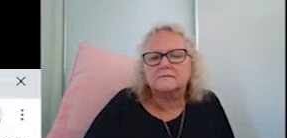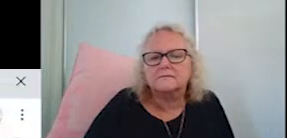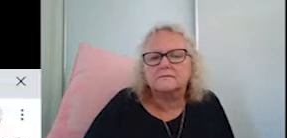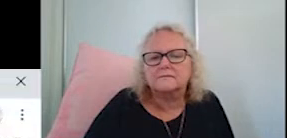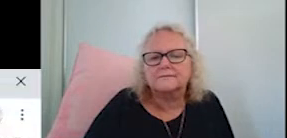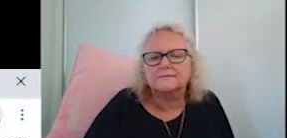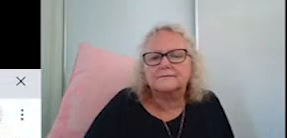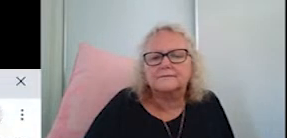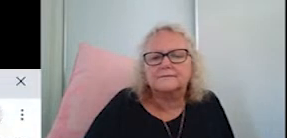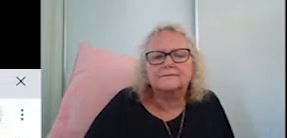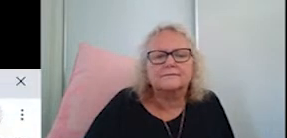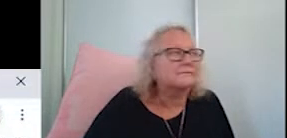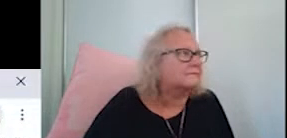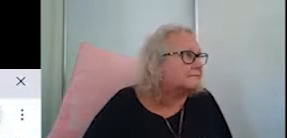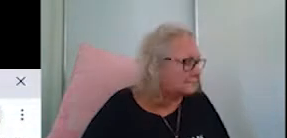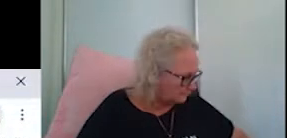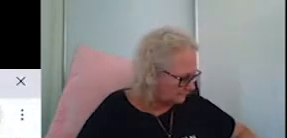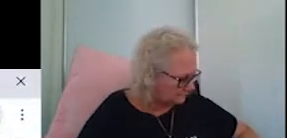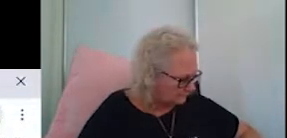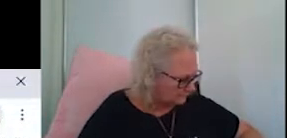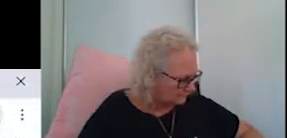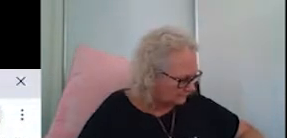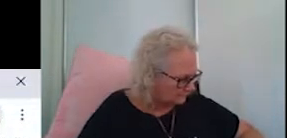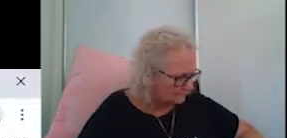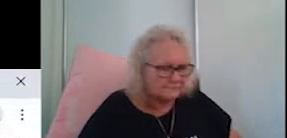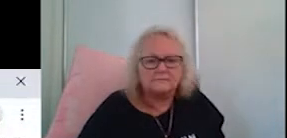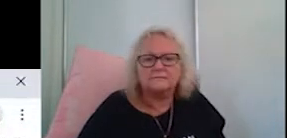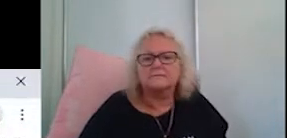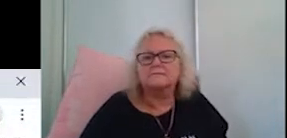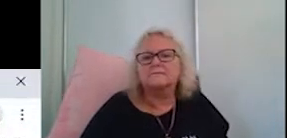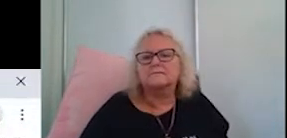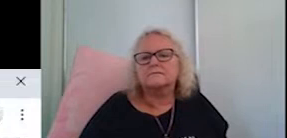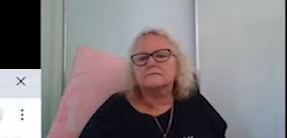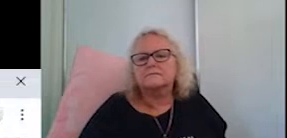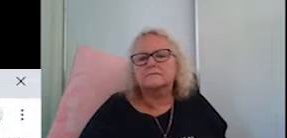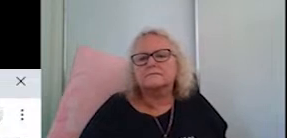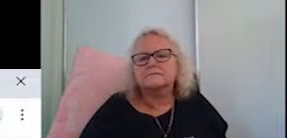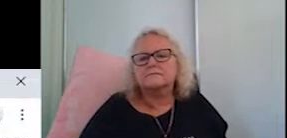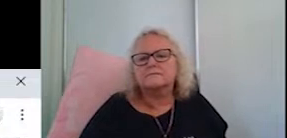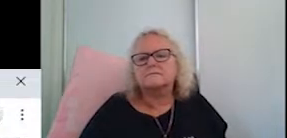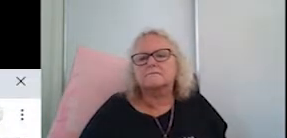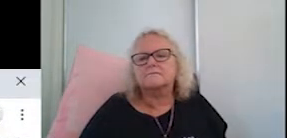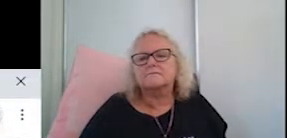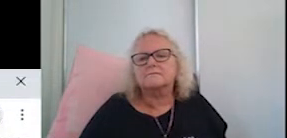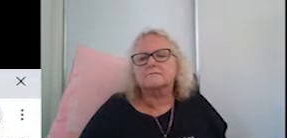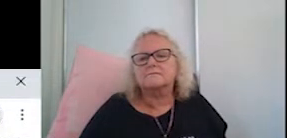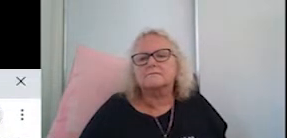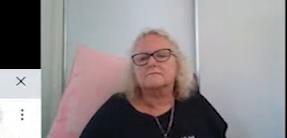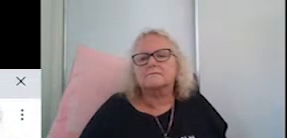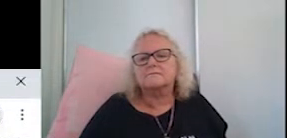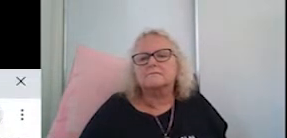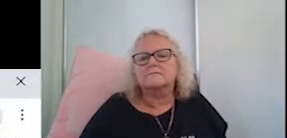about core vocabulary, except to say that, it's really valuable for us to think